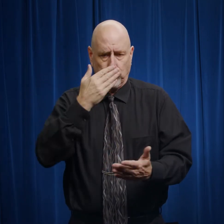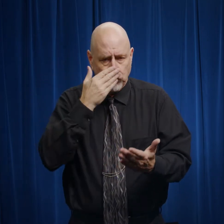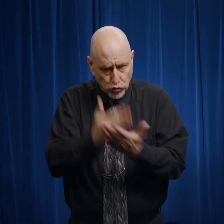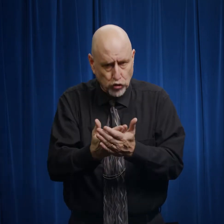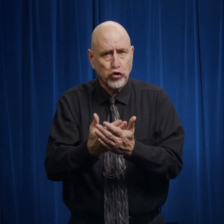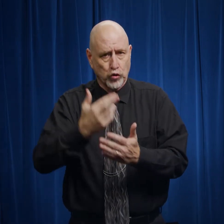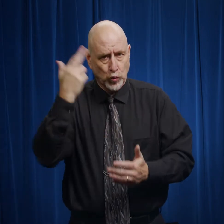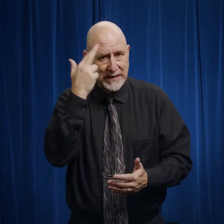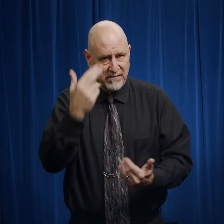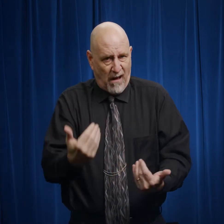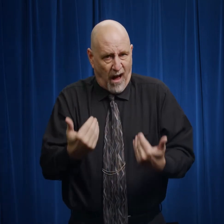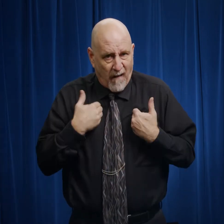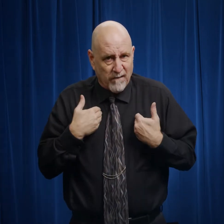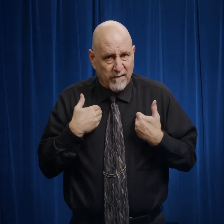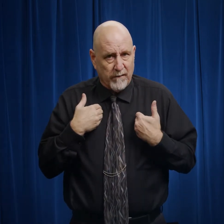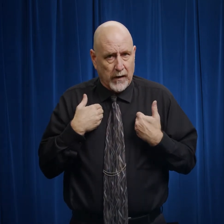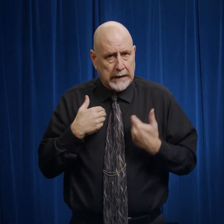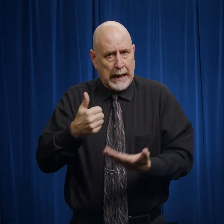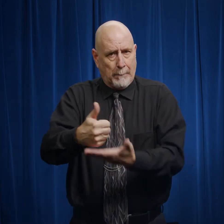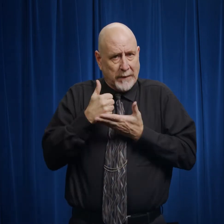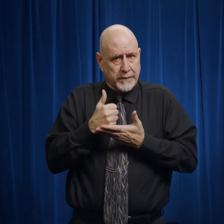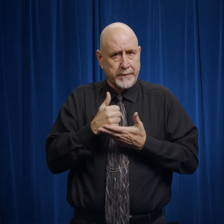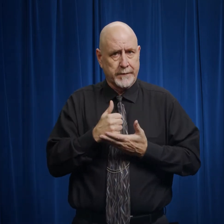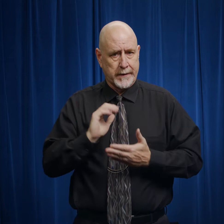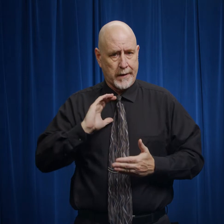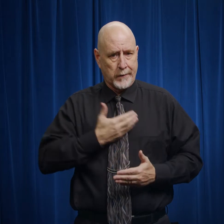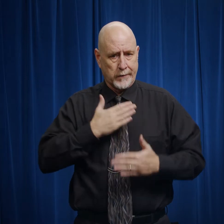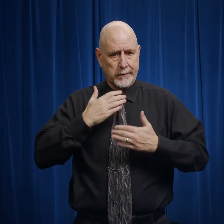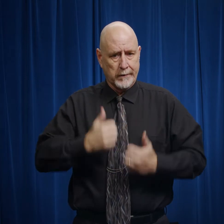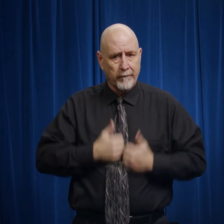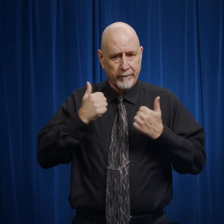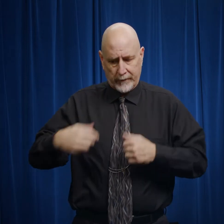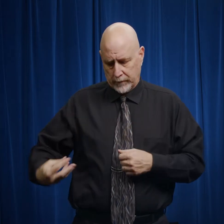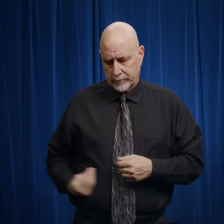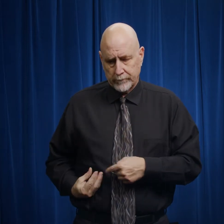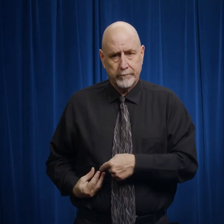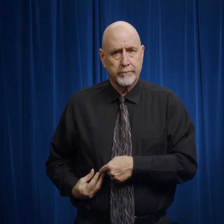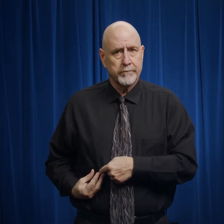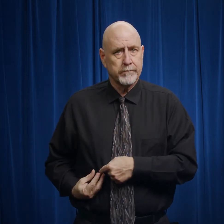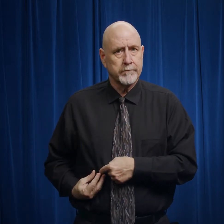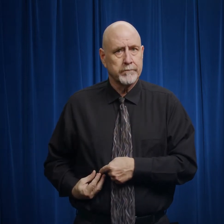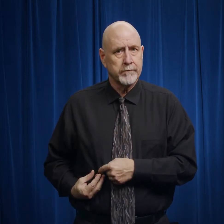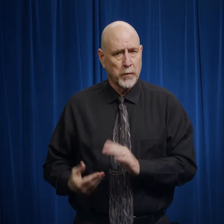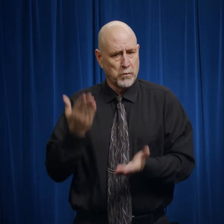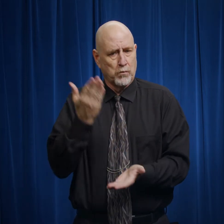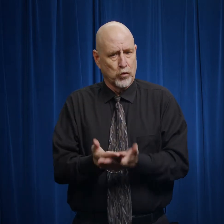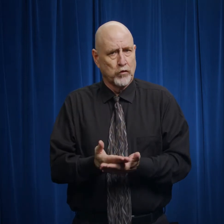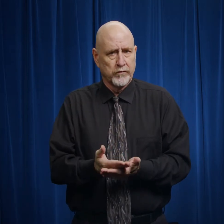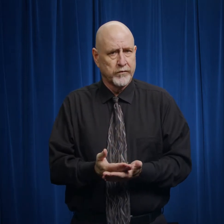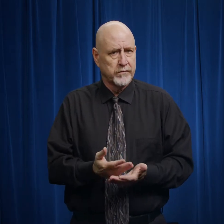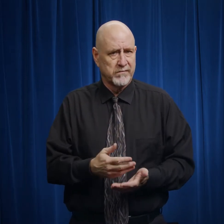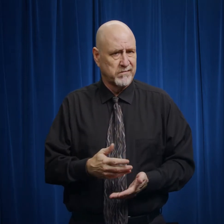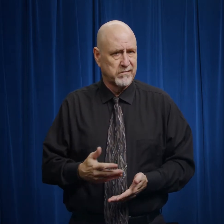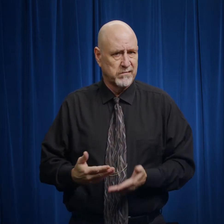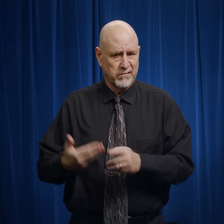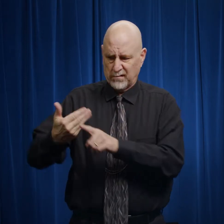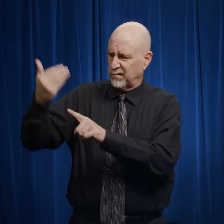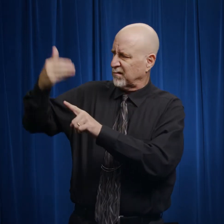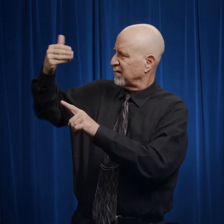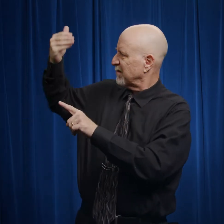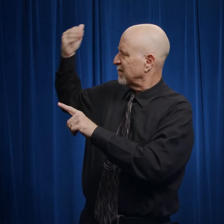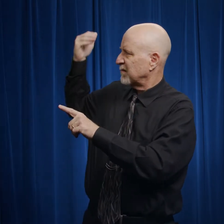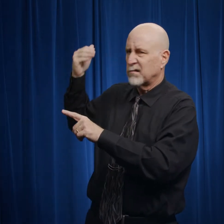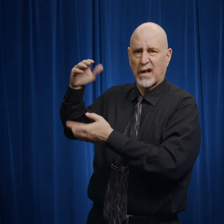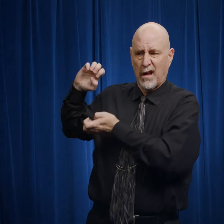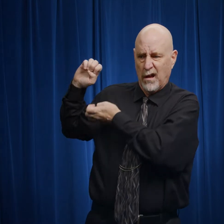that there is a very real, very useful aspect to the appendix that shows that it certainly is